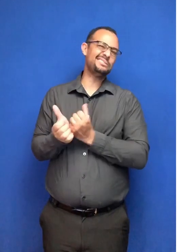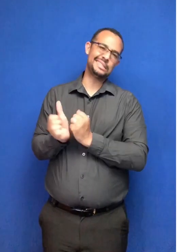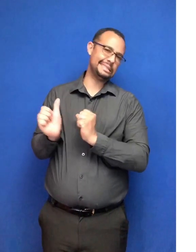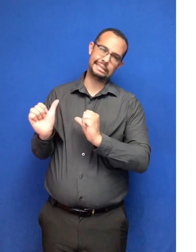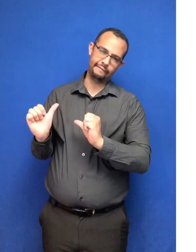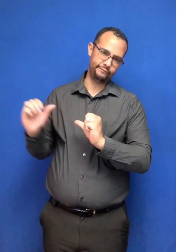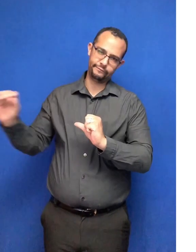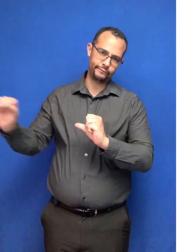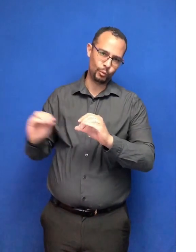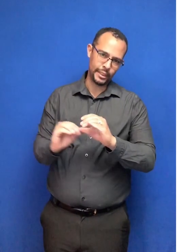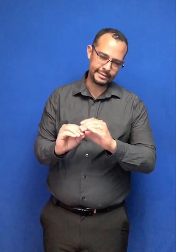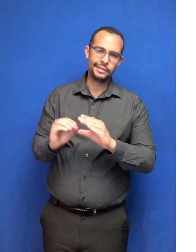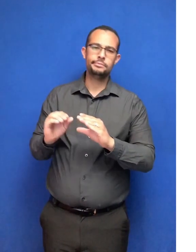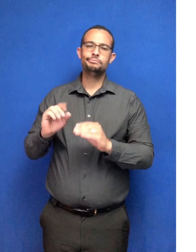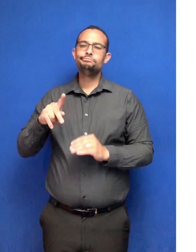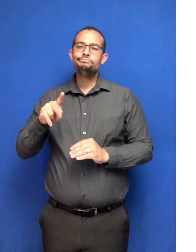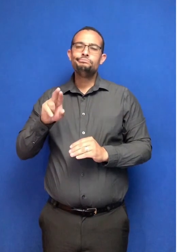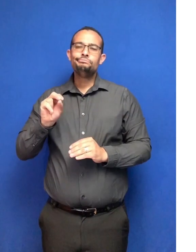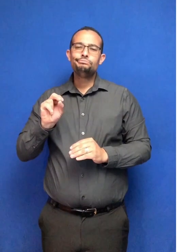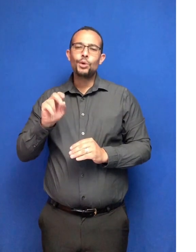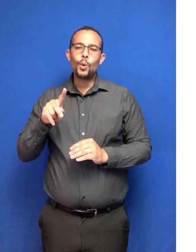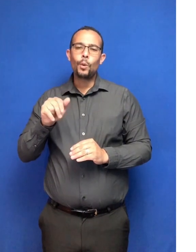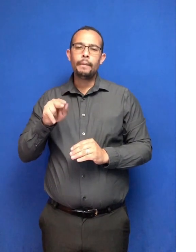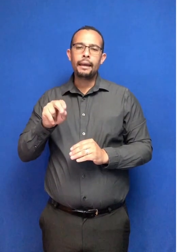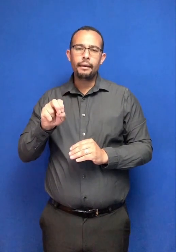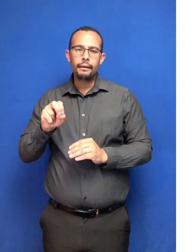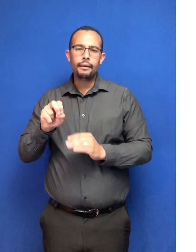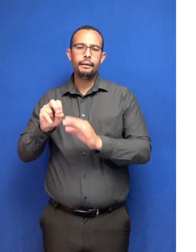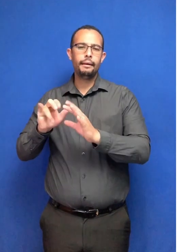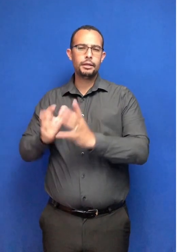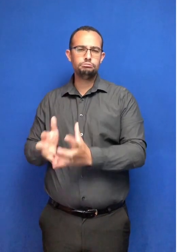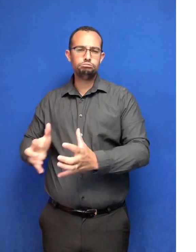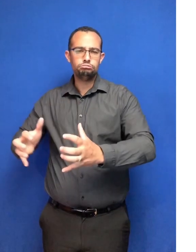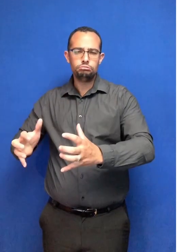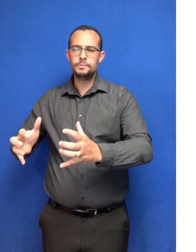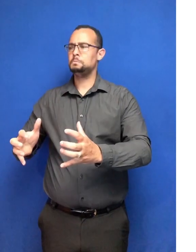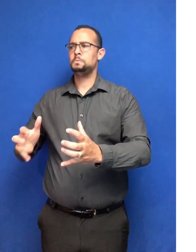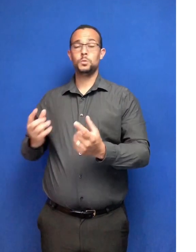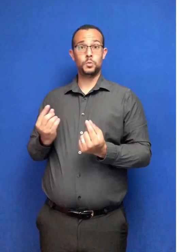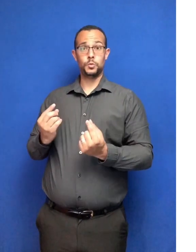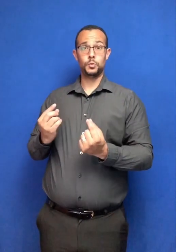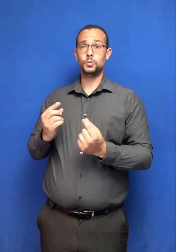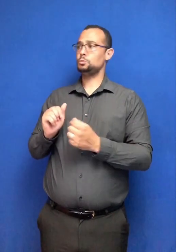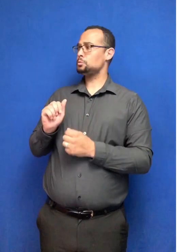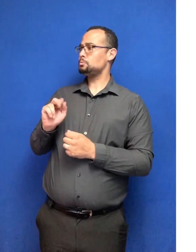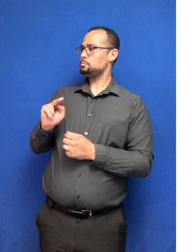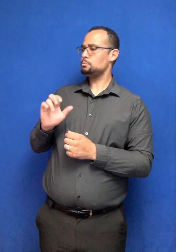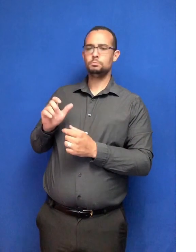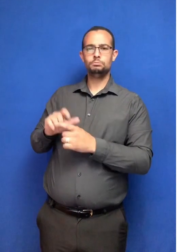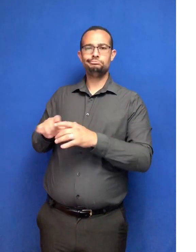items that would not be safe to bring inside, so just make sure that you anchor those down so that the wind does not pick them up.